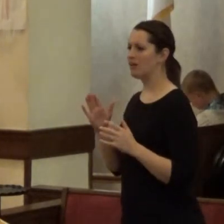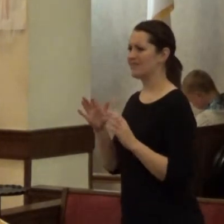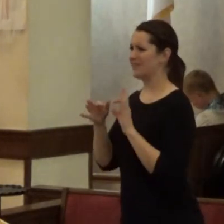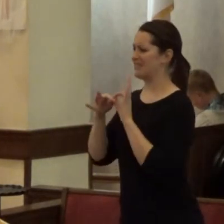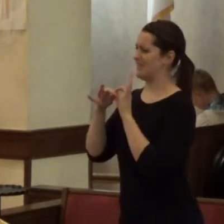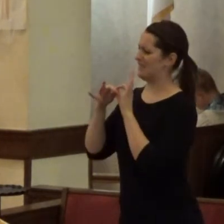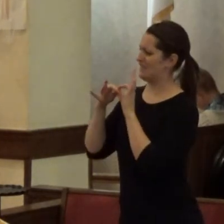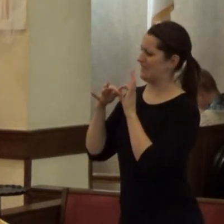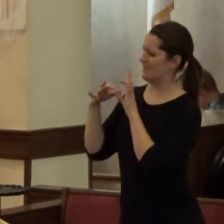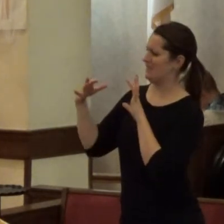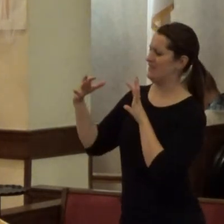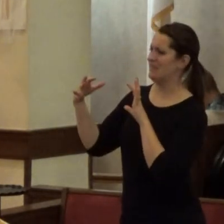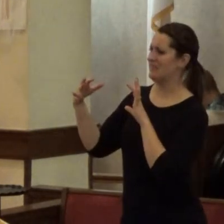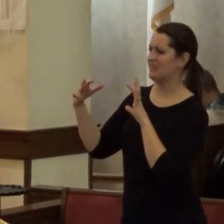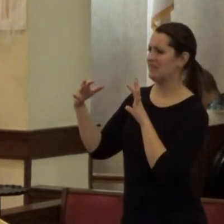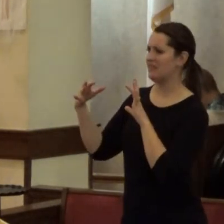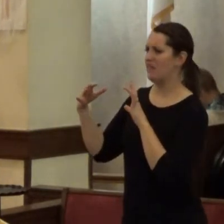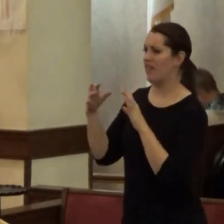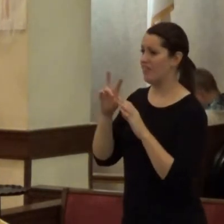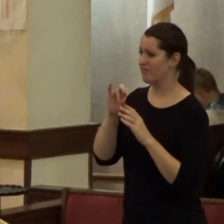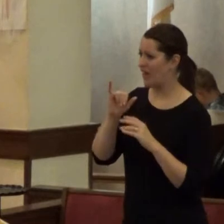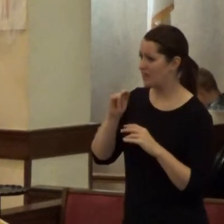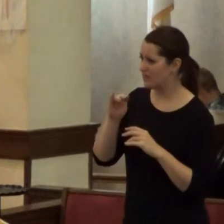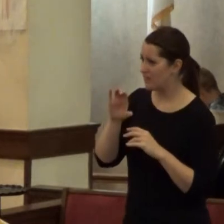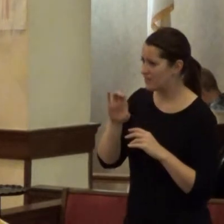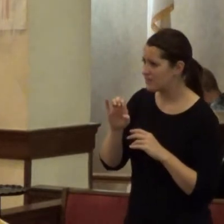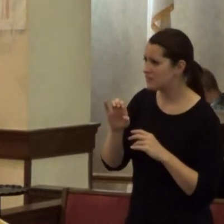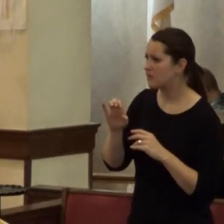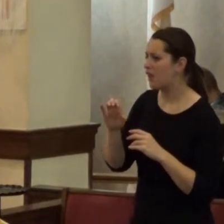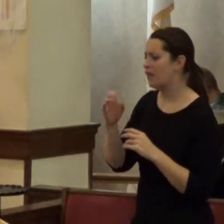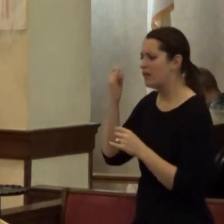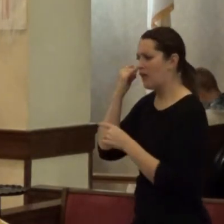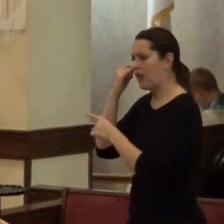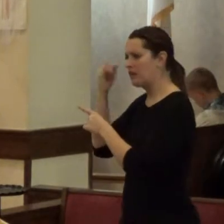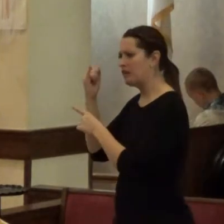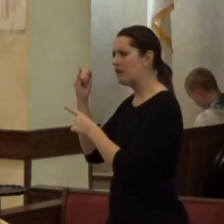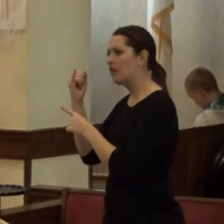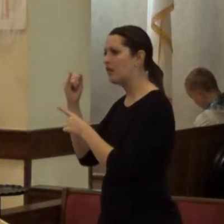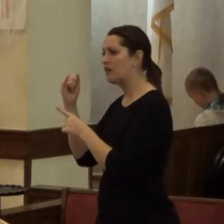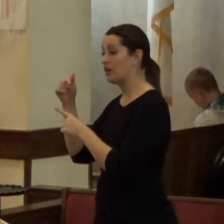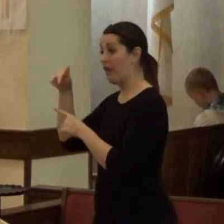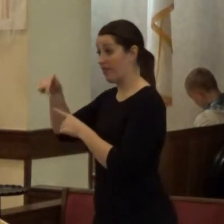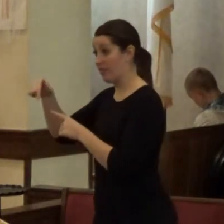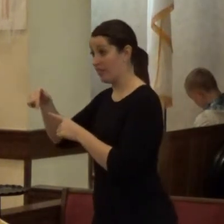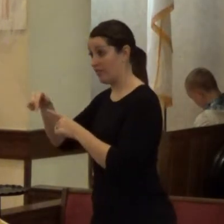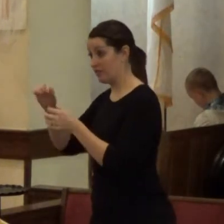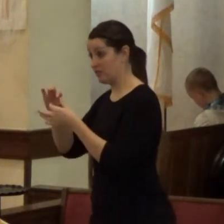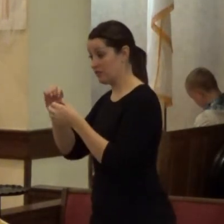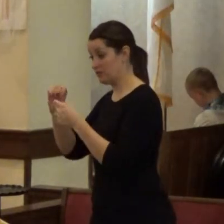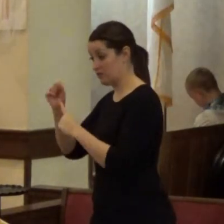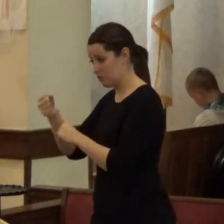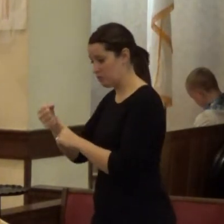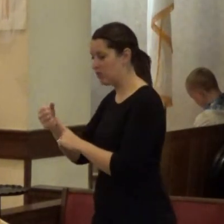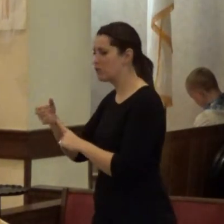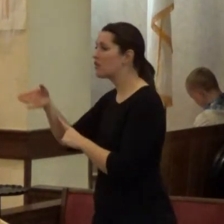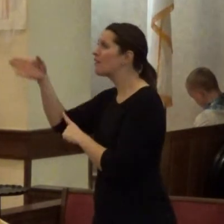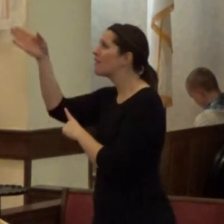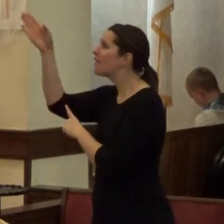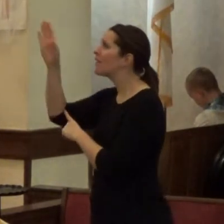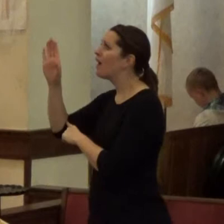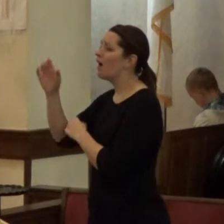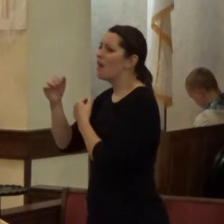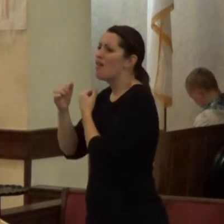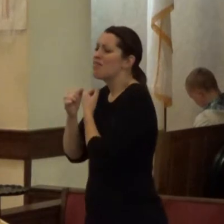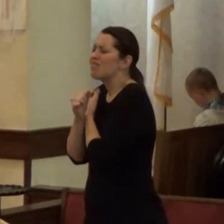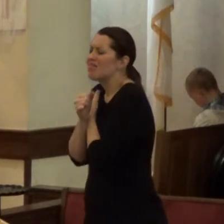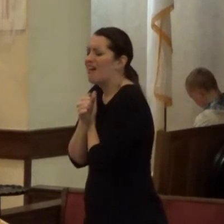disconnect between the references to violence and the notion that, at least in this case, that God so